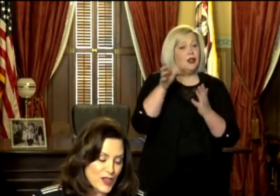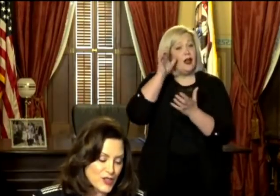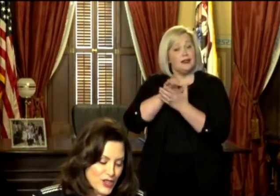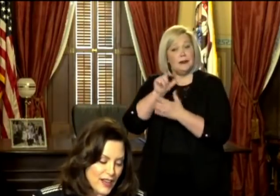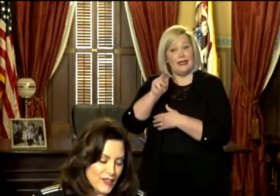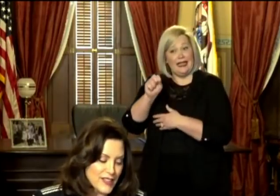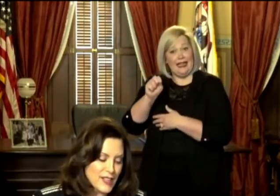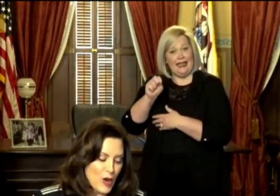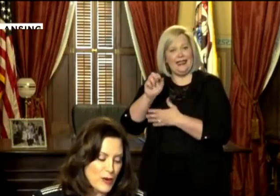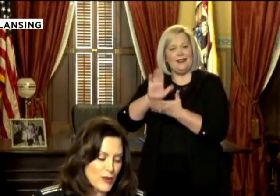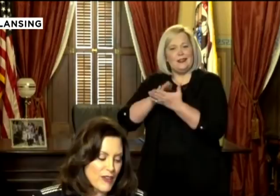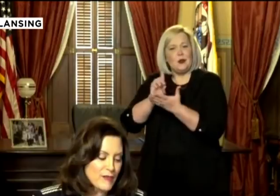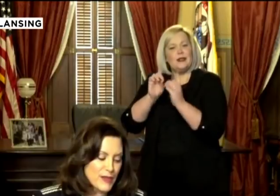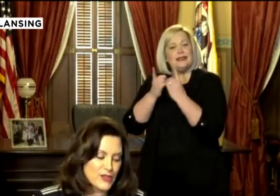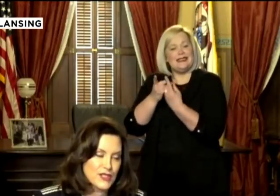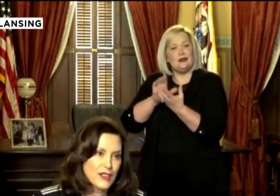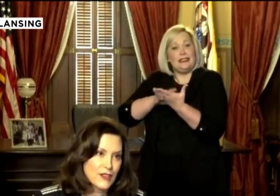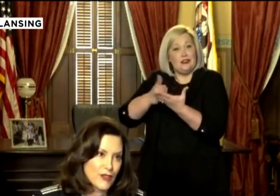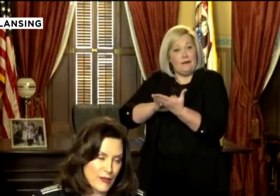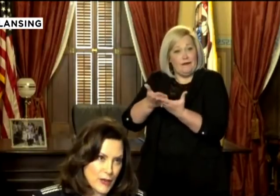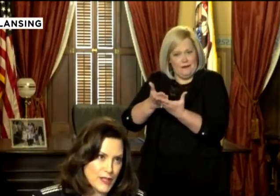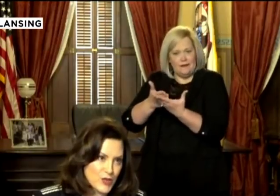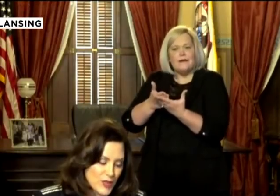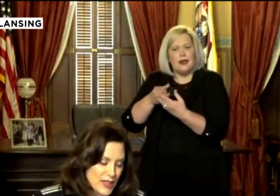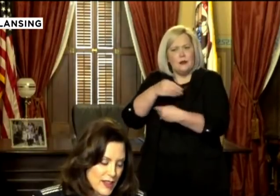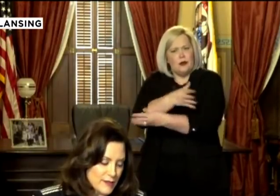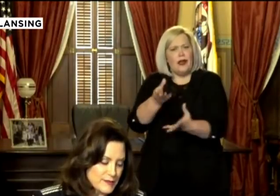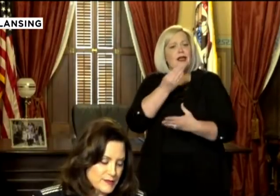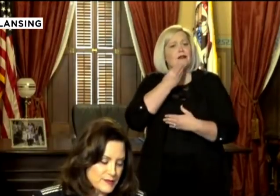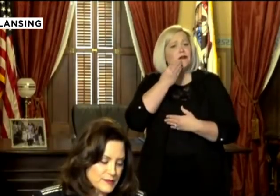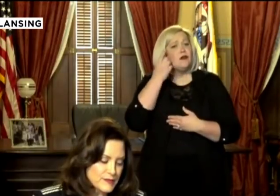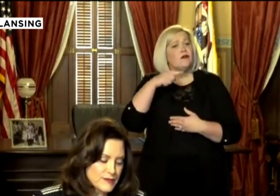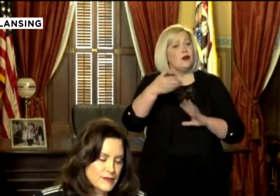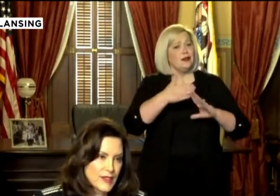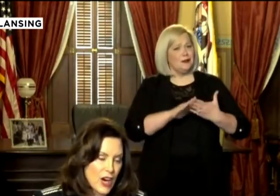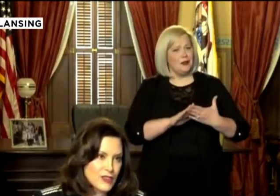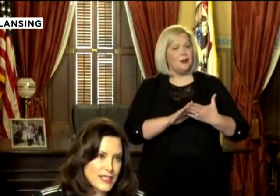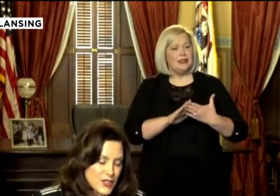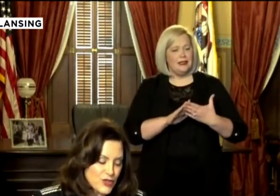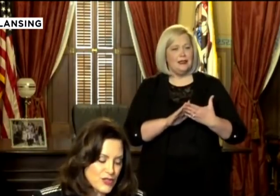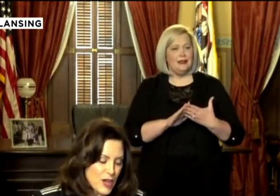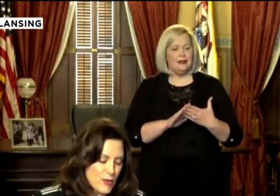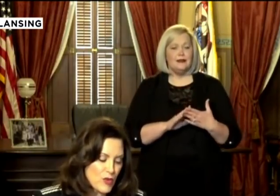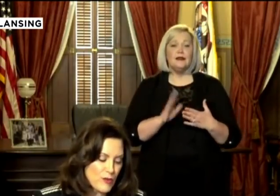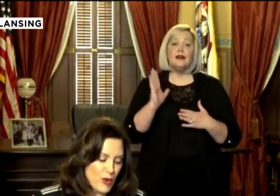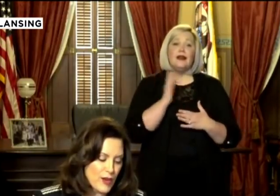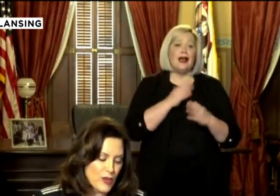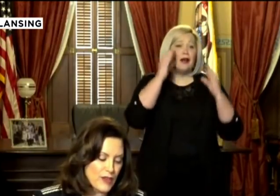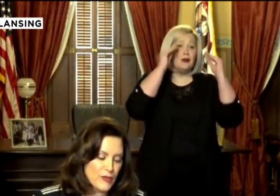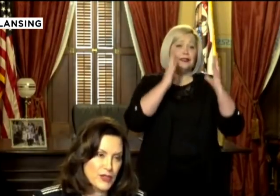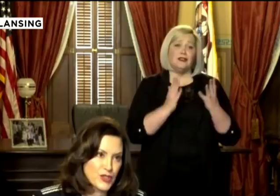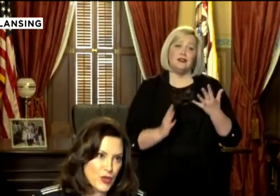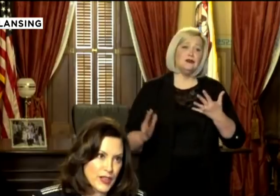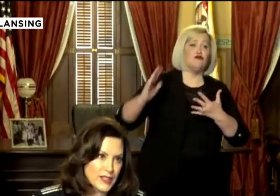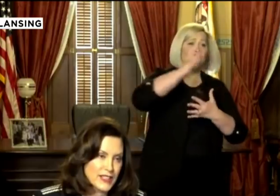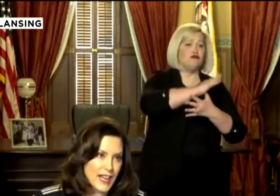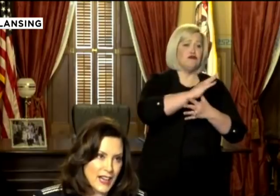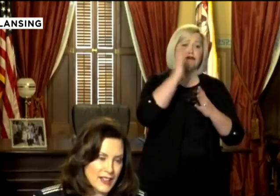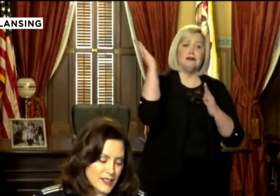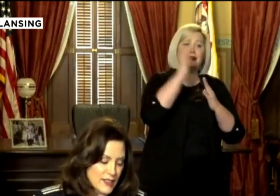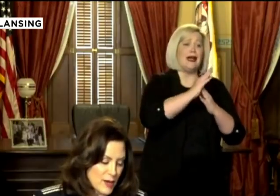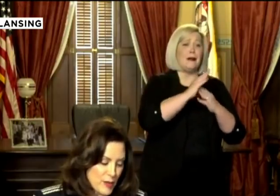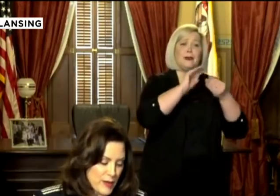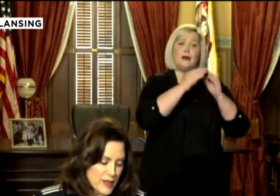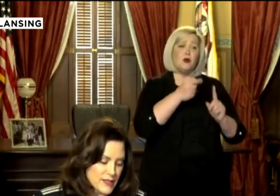a district chef, is helping provide meals for families who need them. Our teachers' #1 priority from Detroit